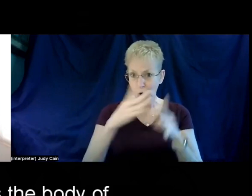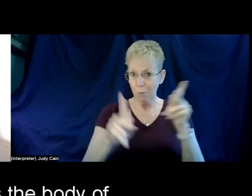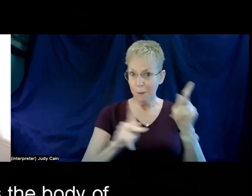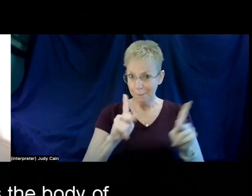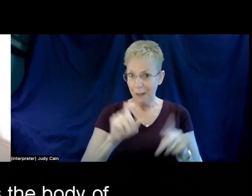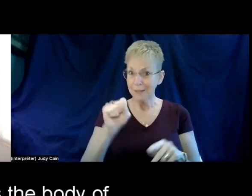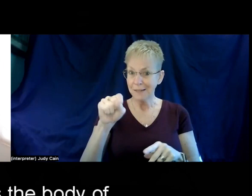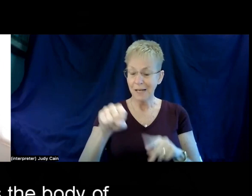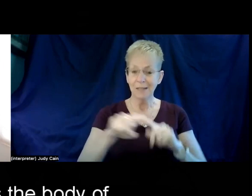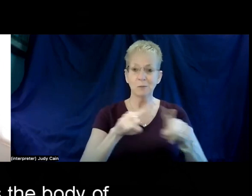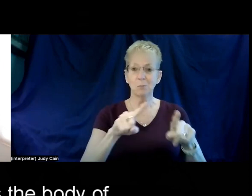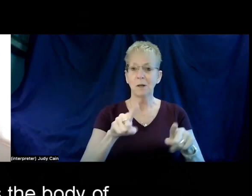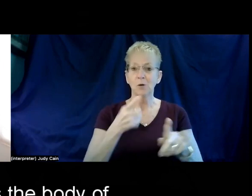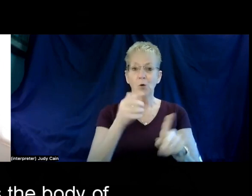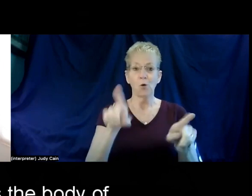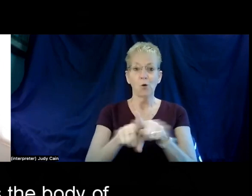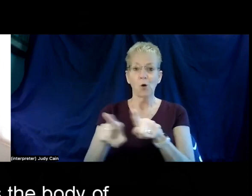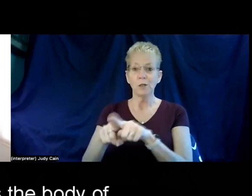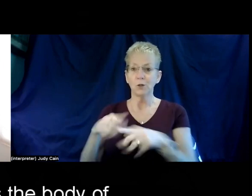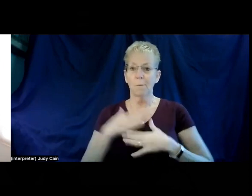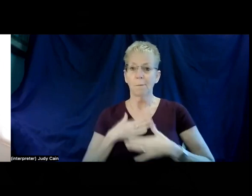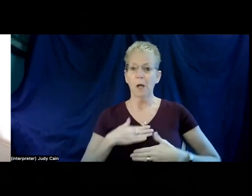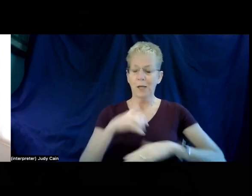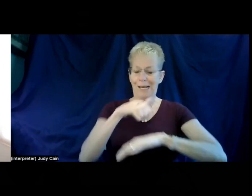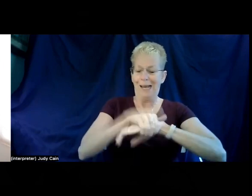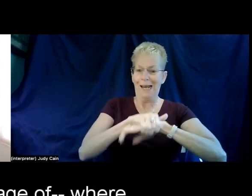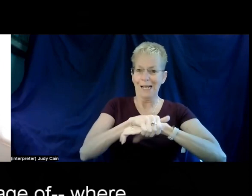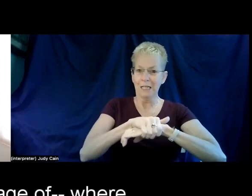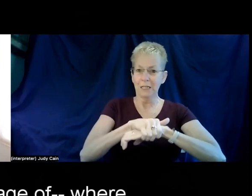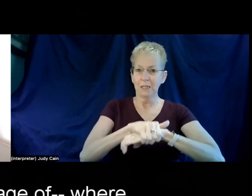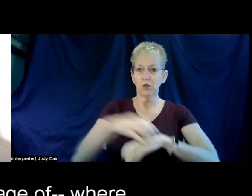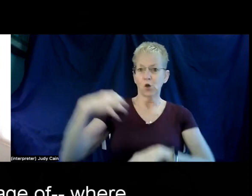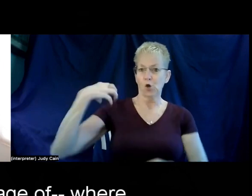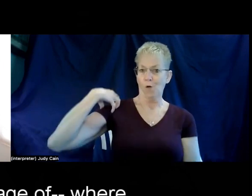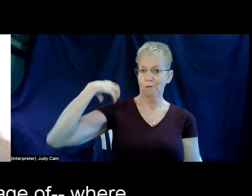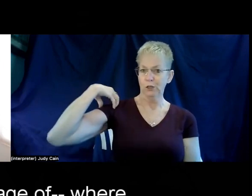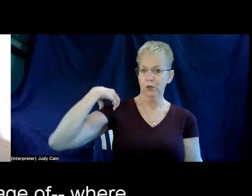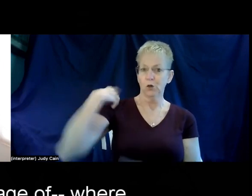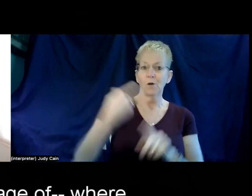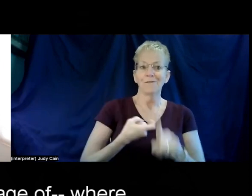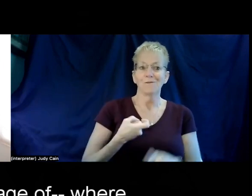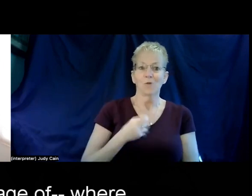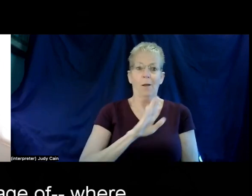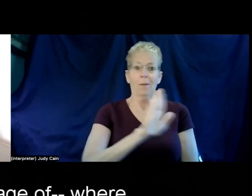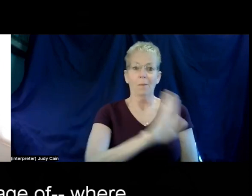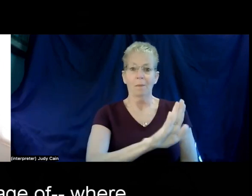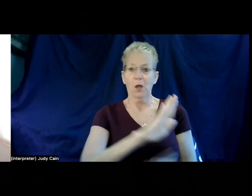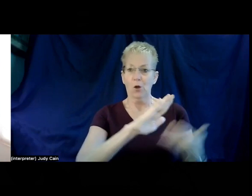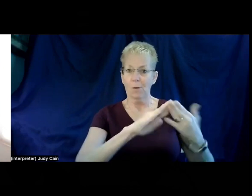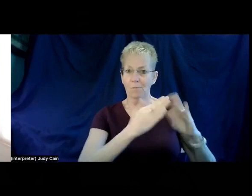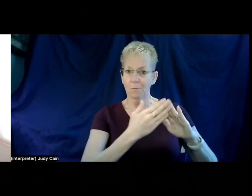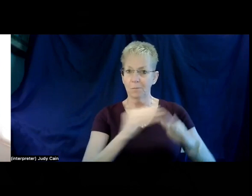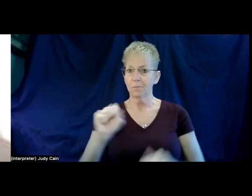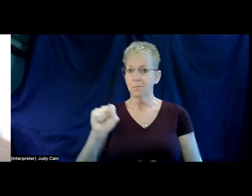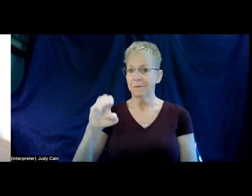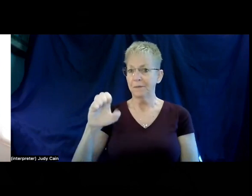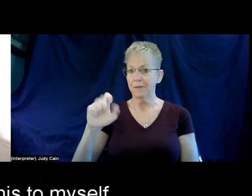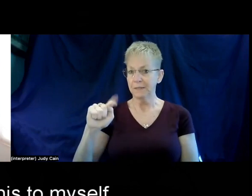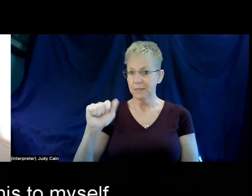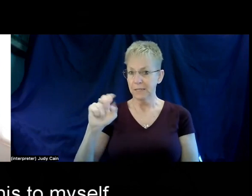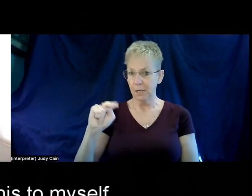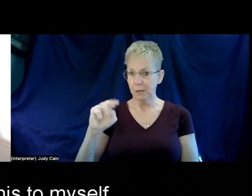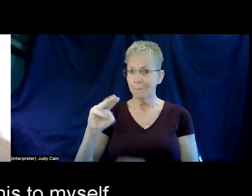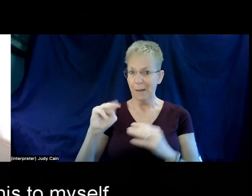there's the body of an English officer from the village of where Seaton Manor is located.